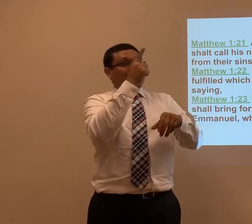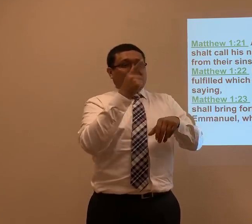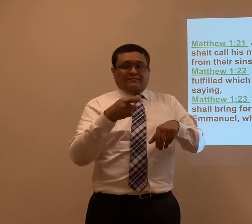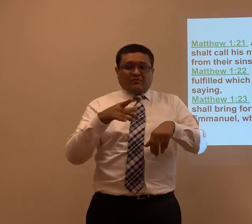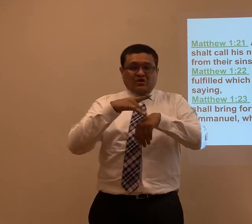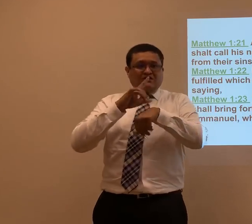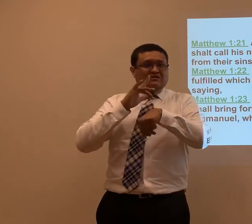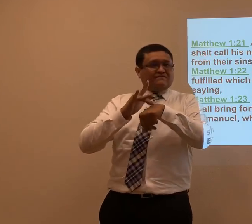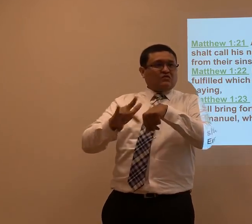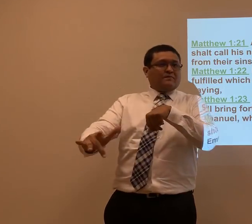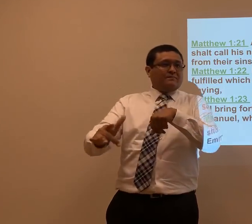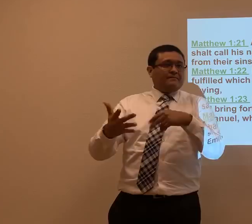So